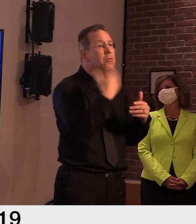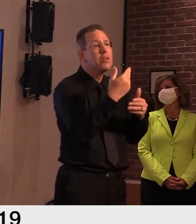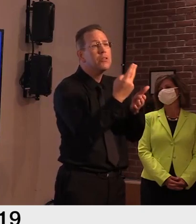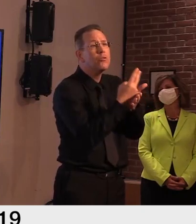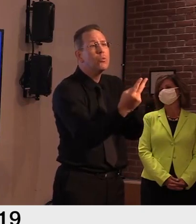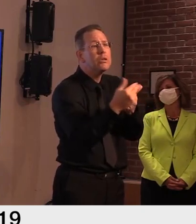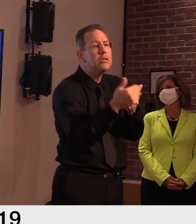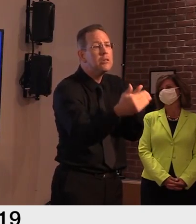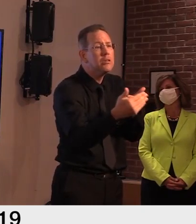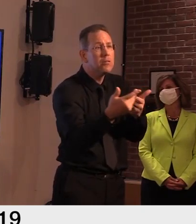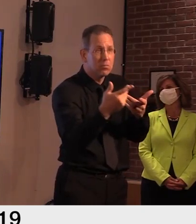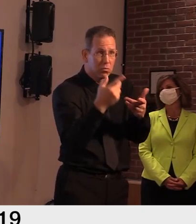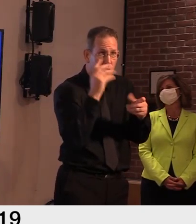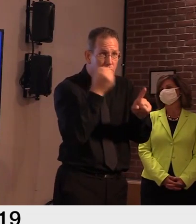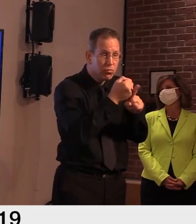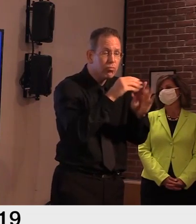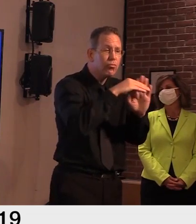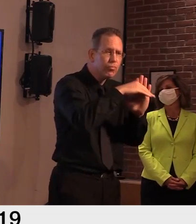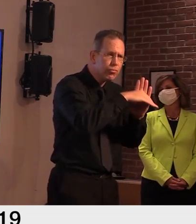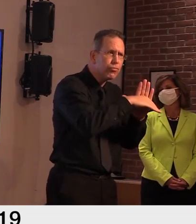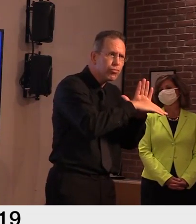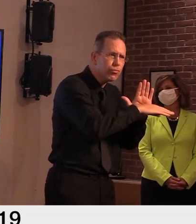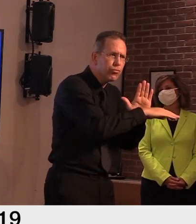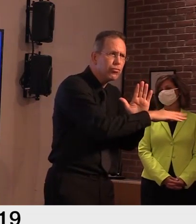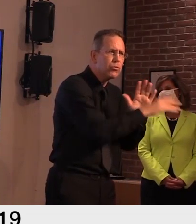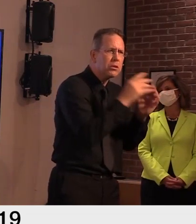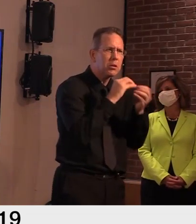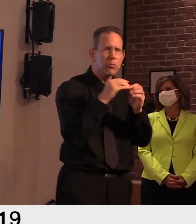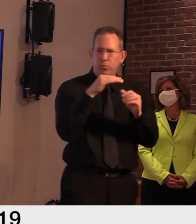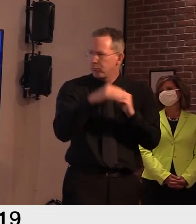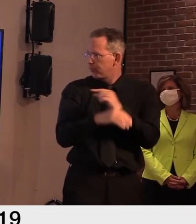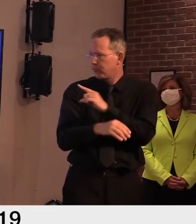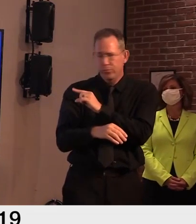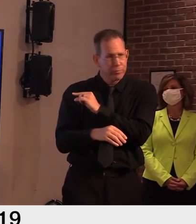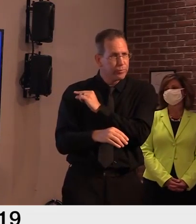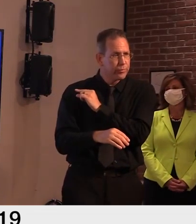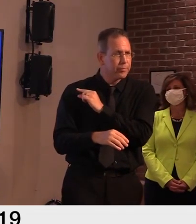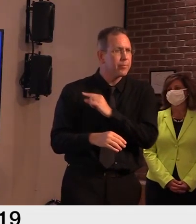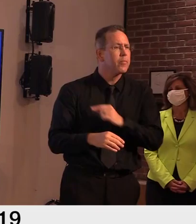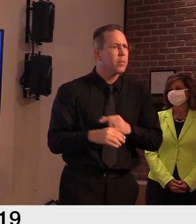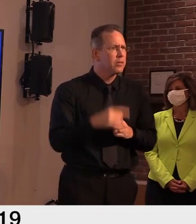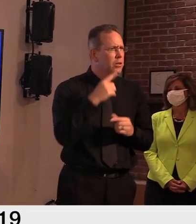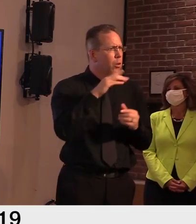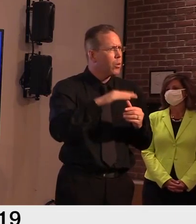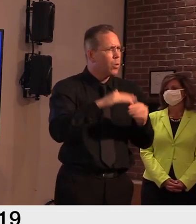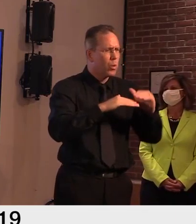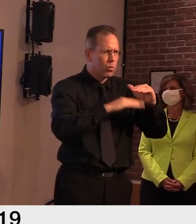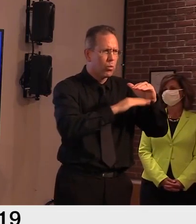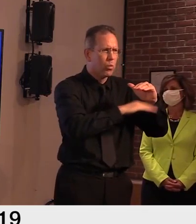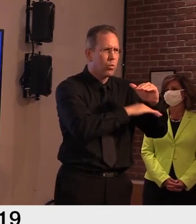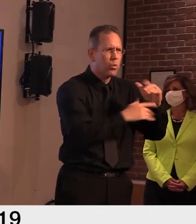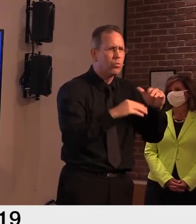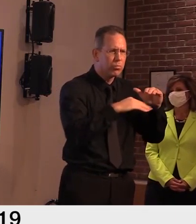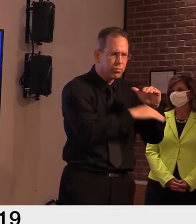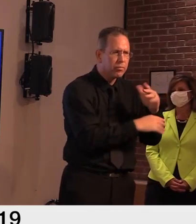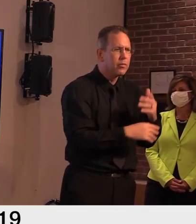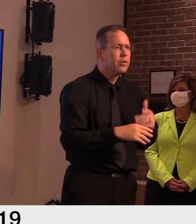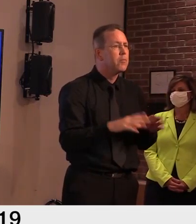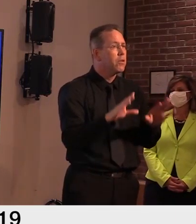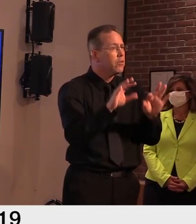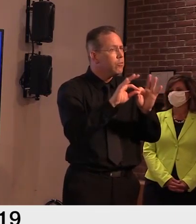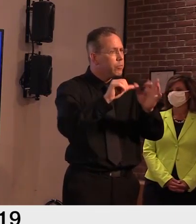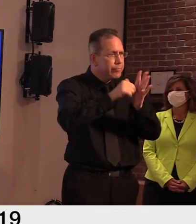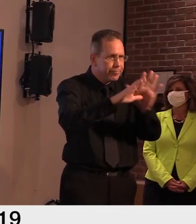were experiencing prior to the outbreak. Accordingly, we can provide a forecast that shows over the